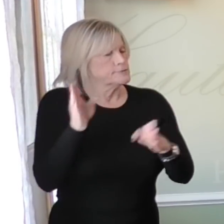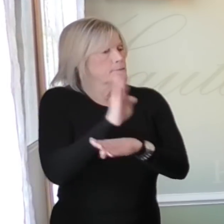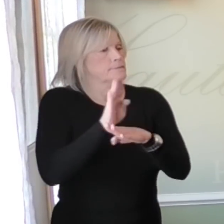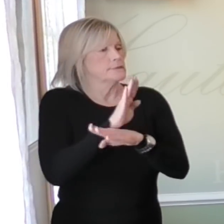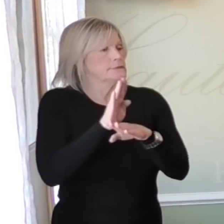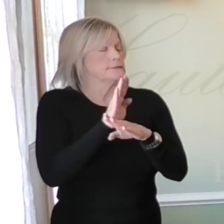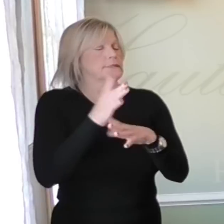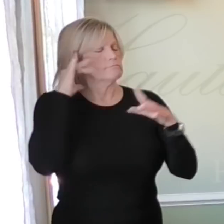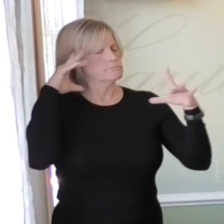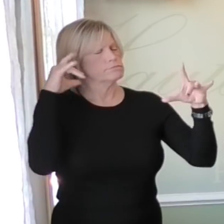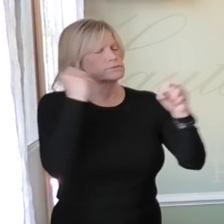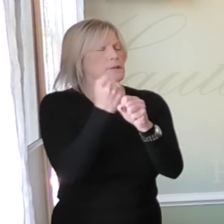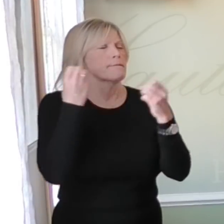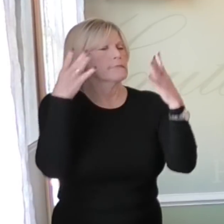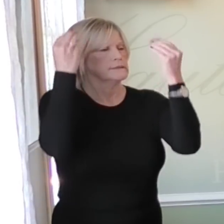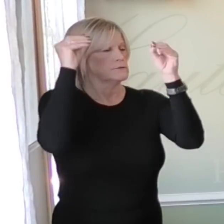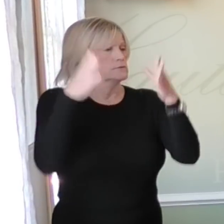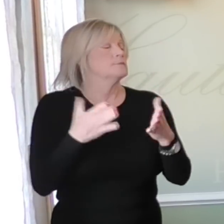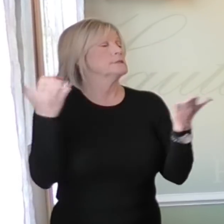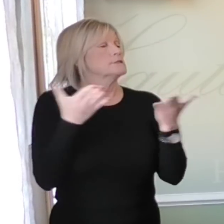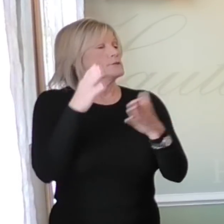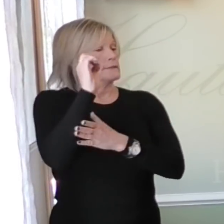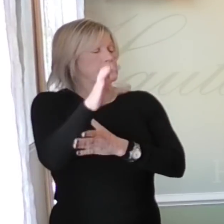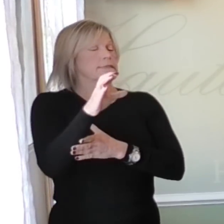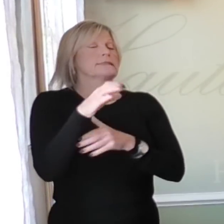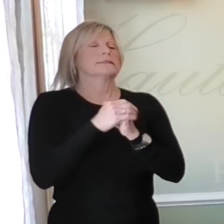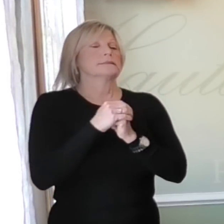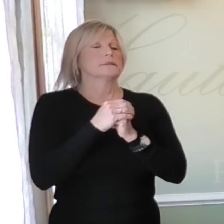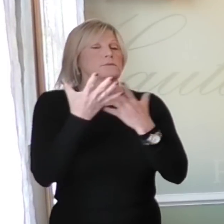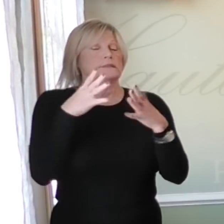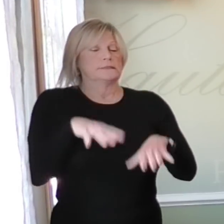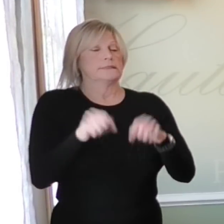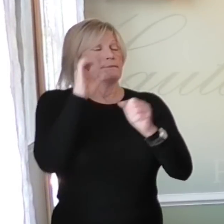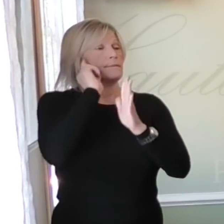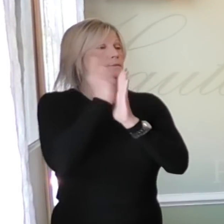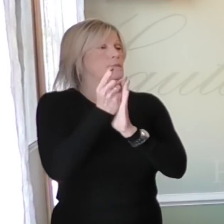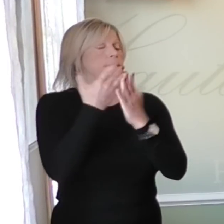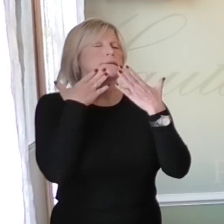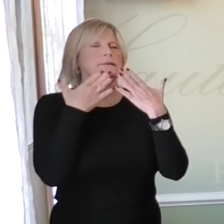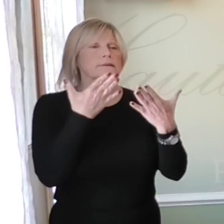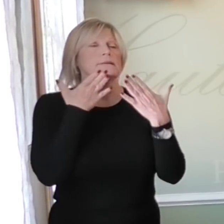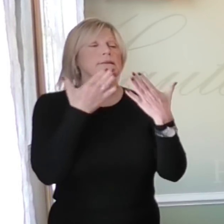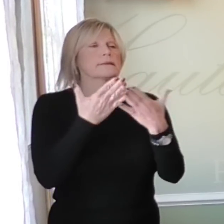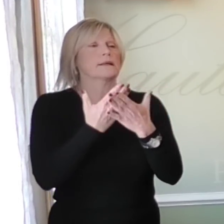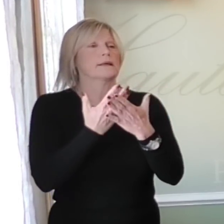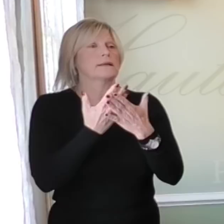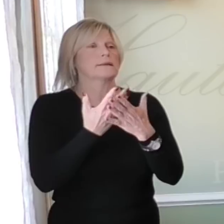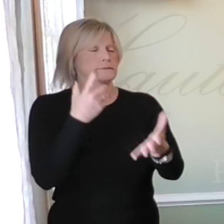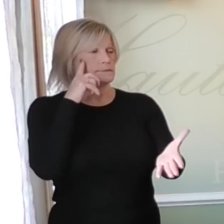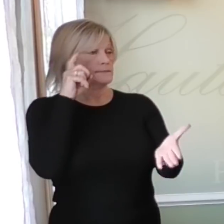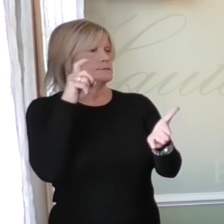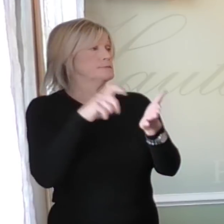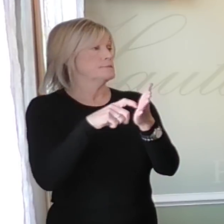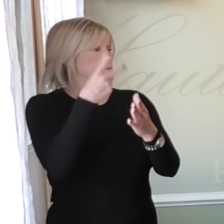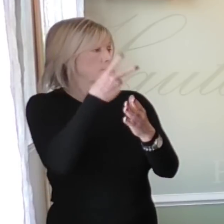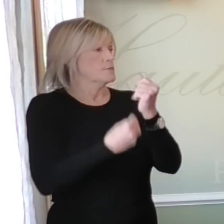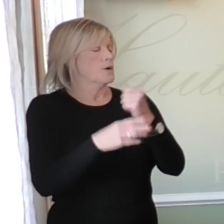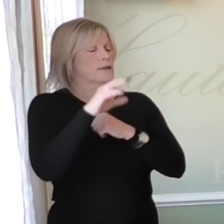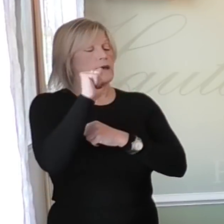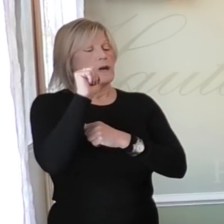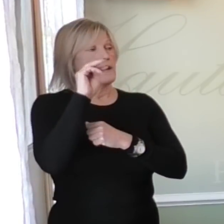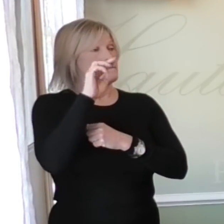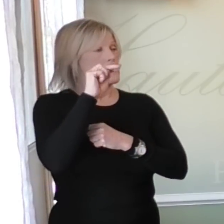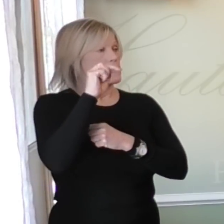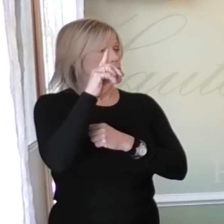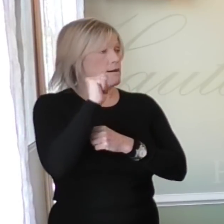of shoppers here to Ellicott City. I want to take this moment to thank and acknowledge both Amanda